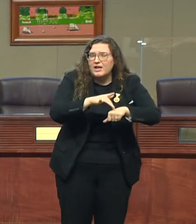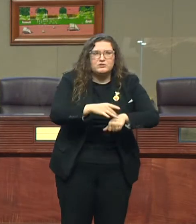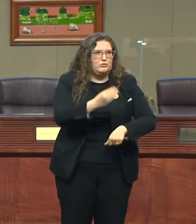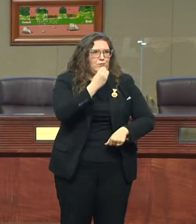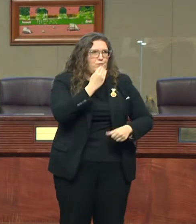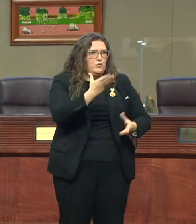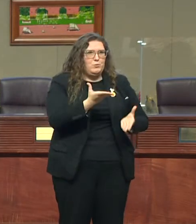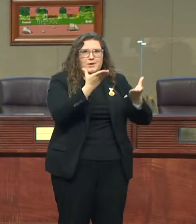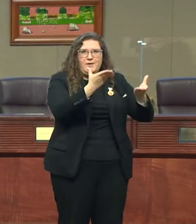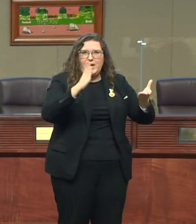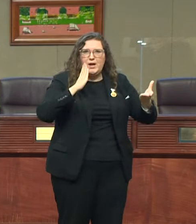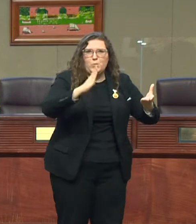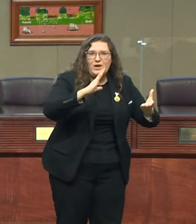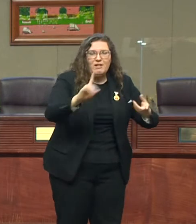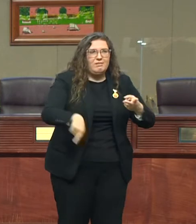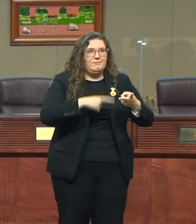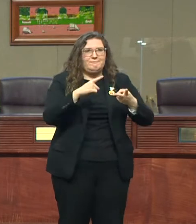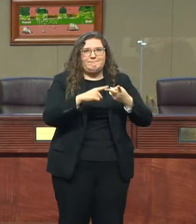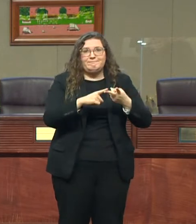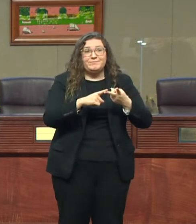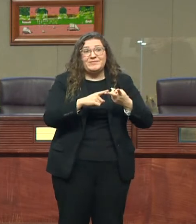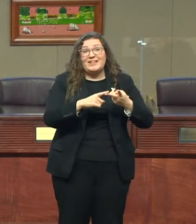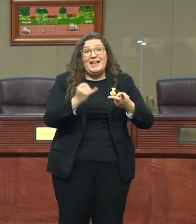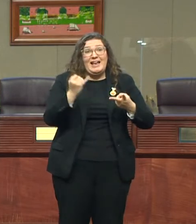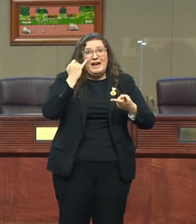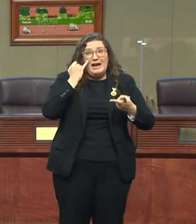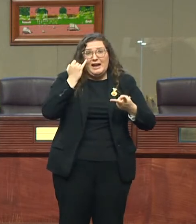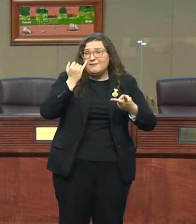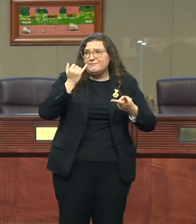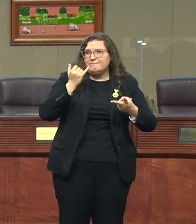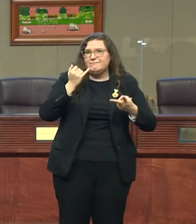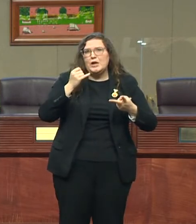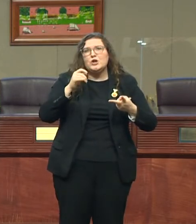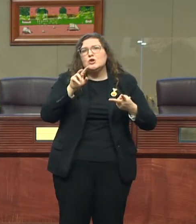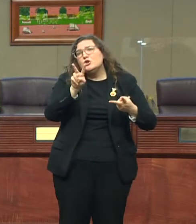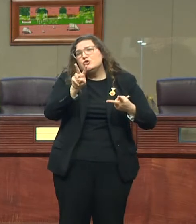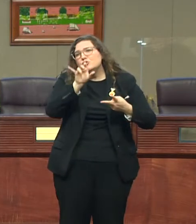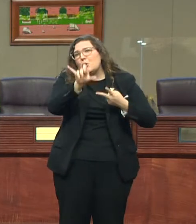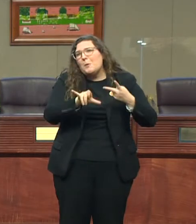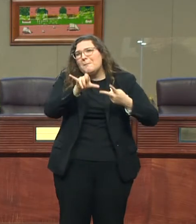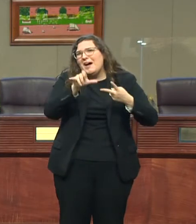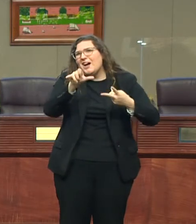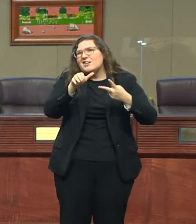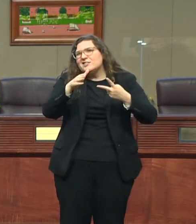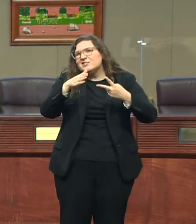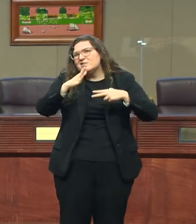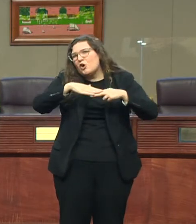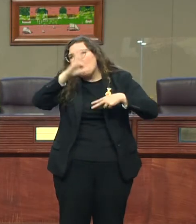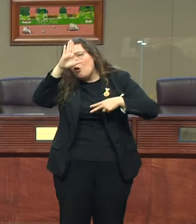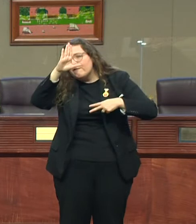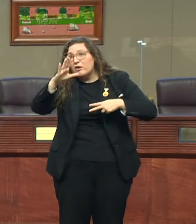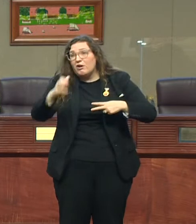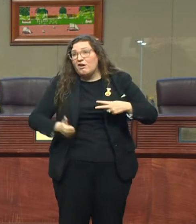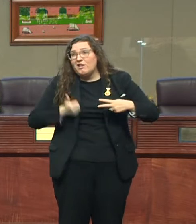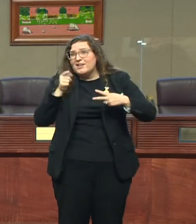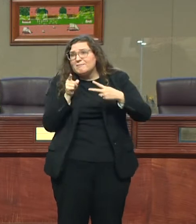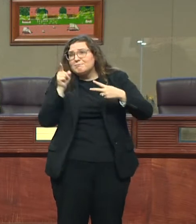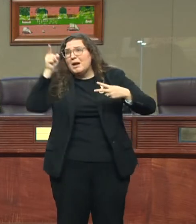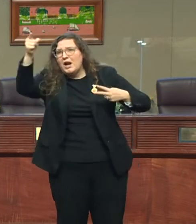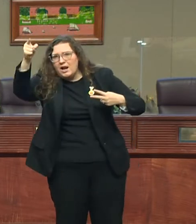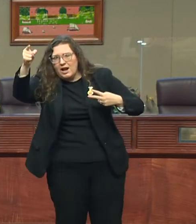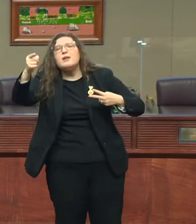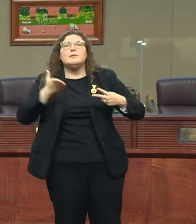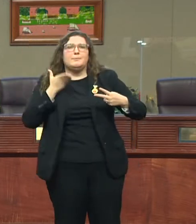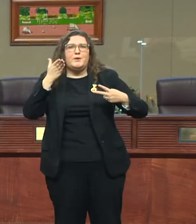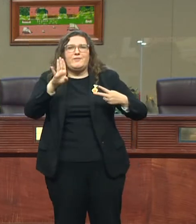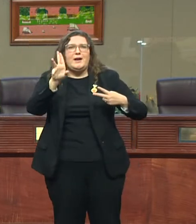provided for those students that live outside our 2-mile radius and or our normal bus riders. Registration